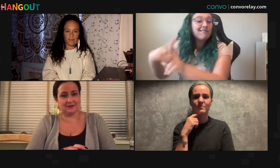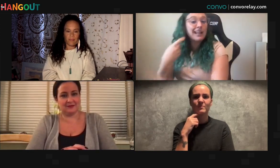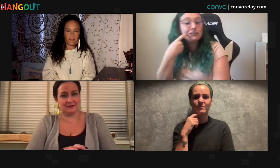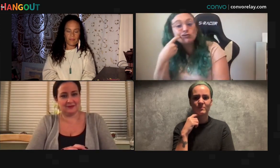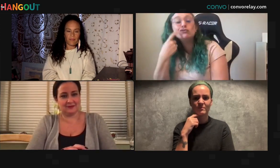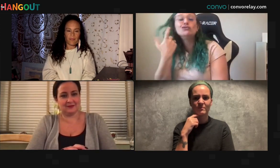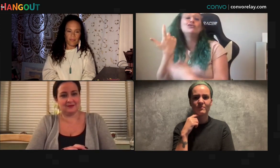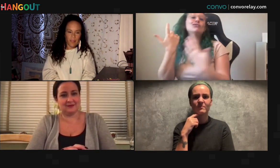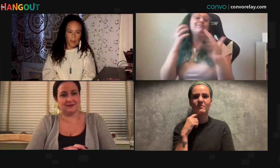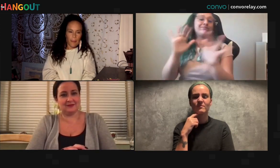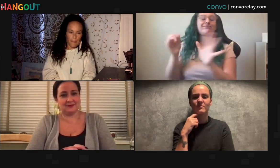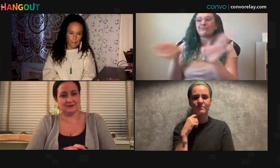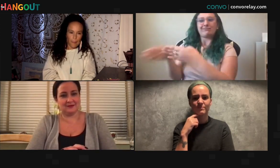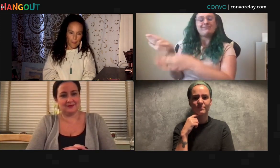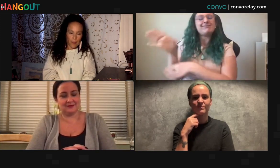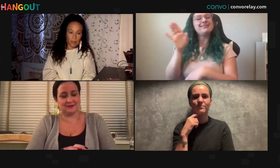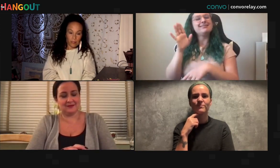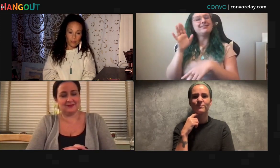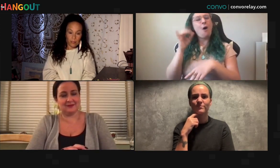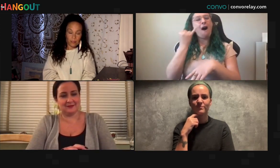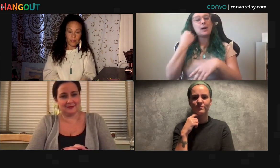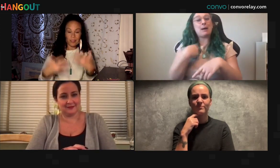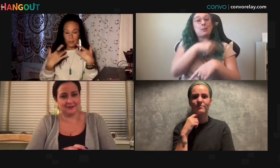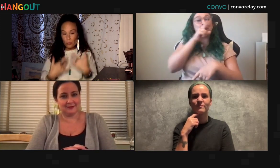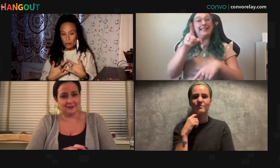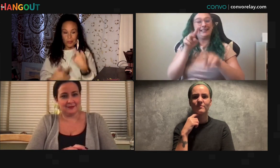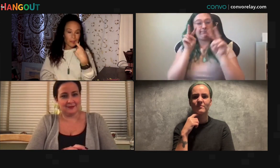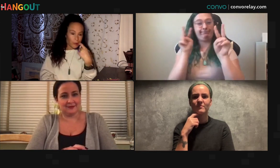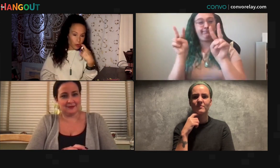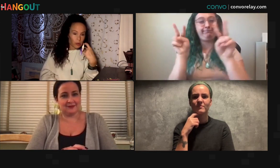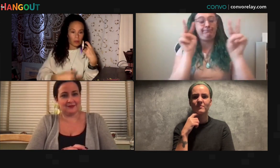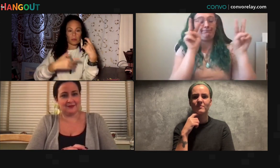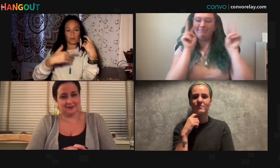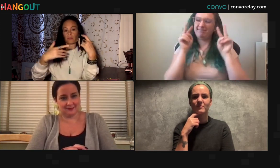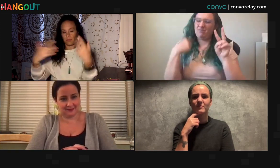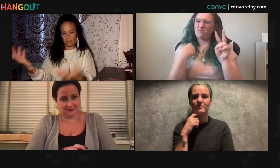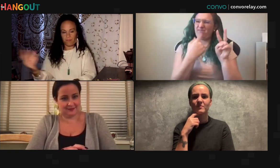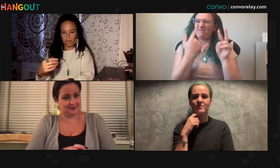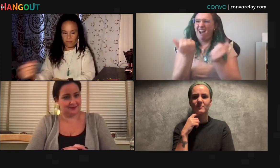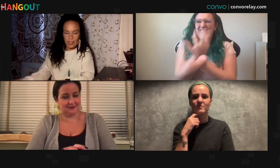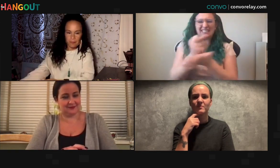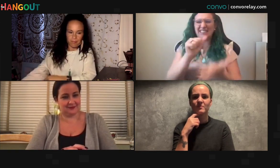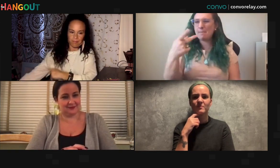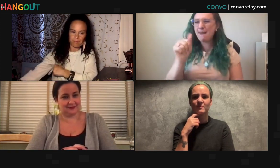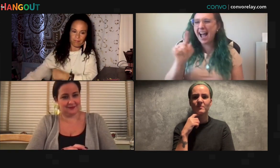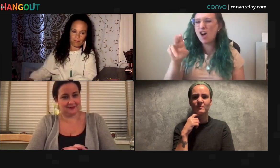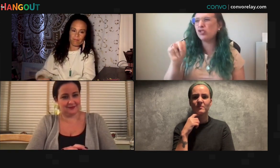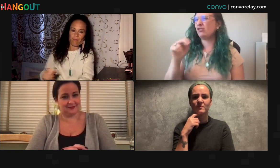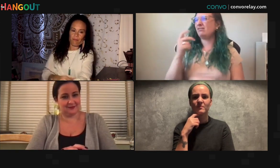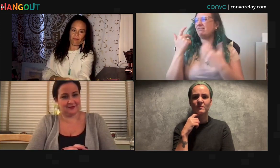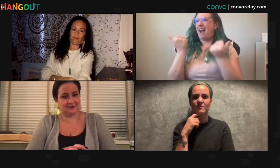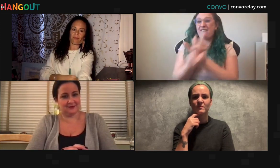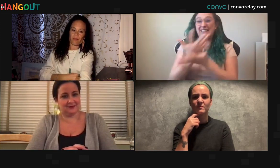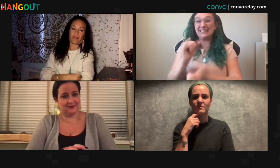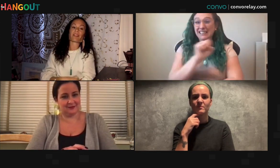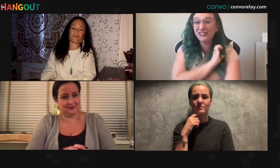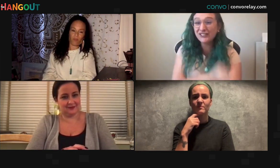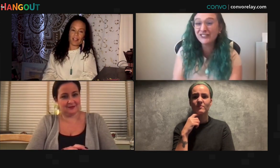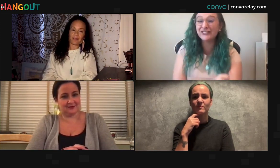these same patterns, different types of addictions and things like that. So if we really take a good look around at everything and see the patterns